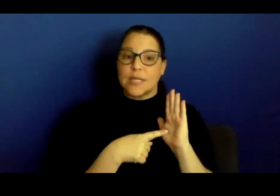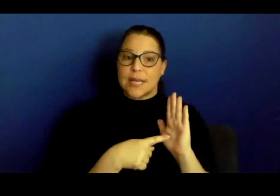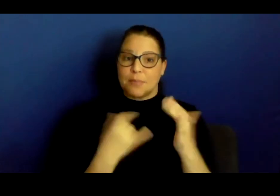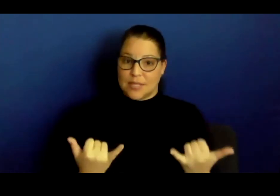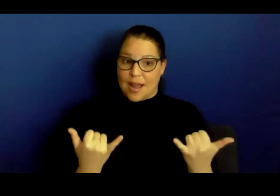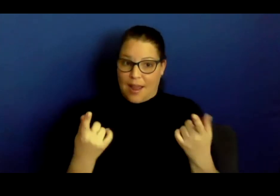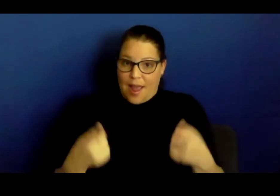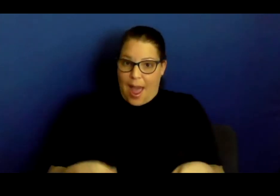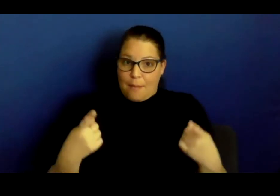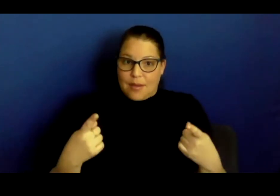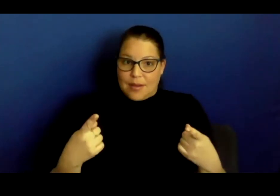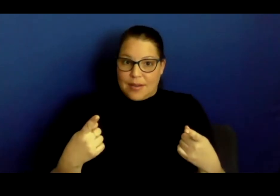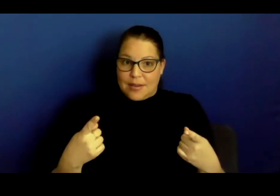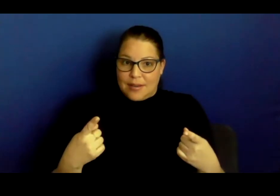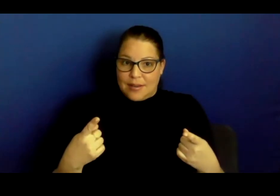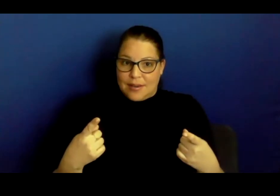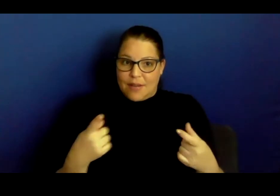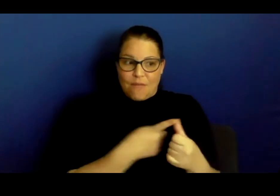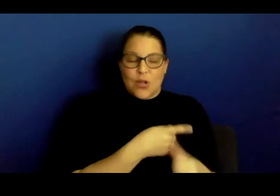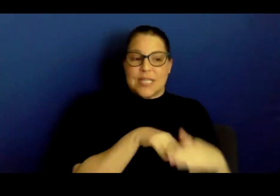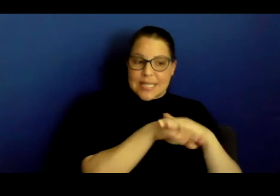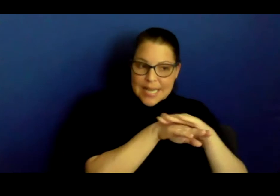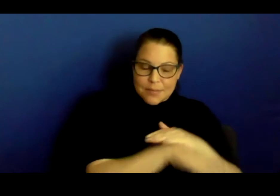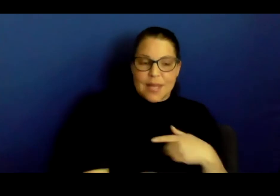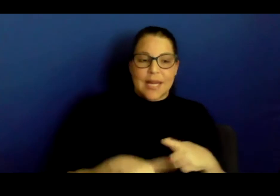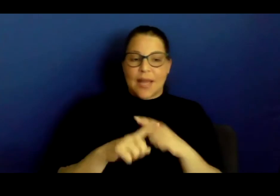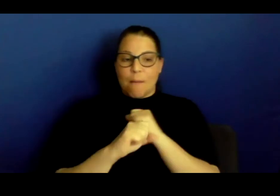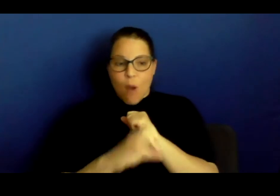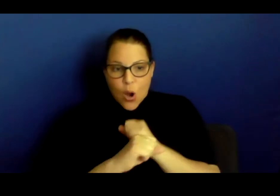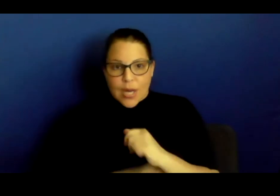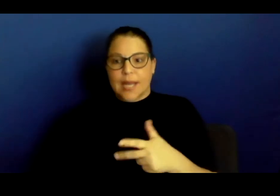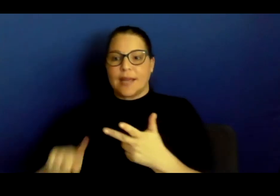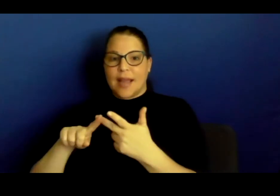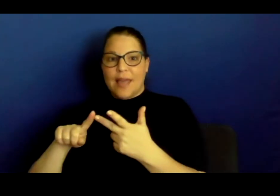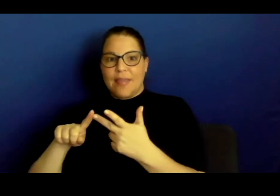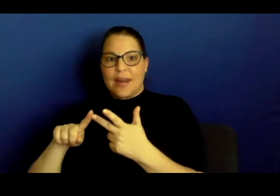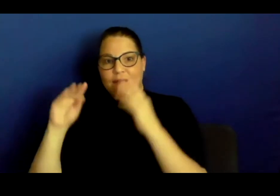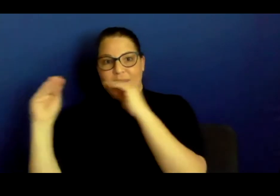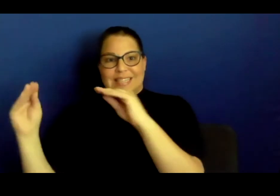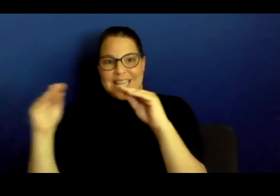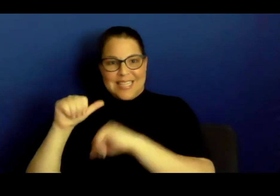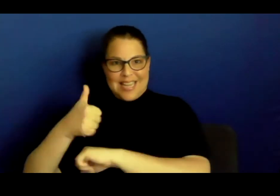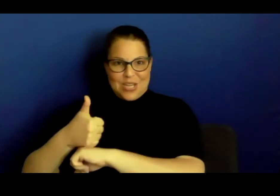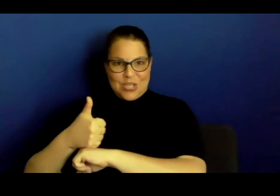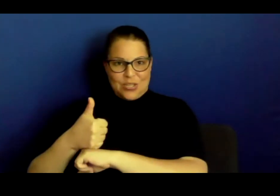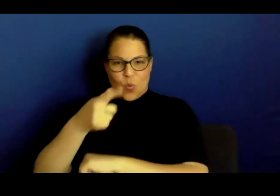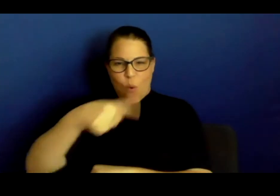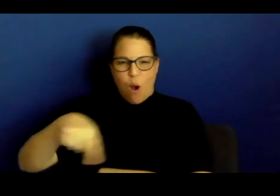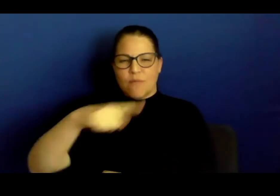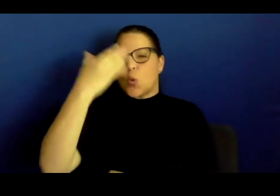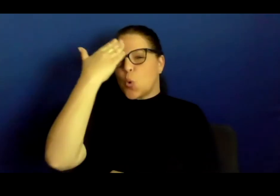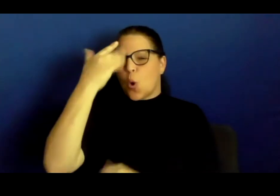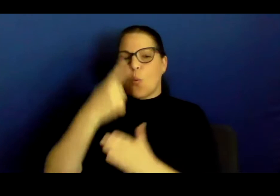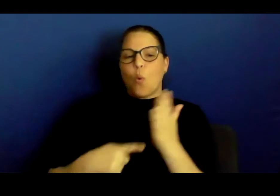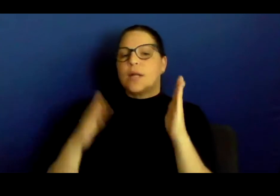right? We're going to talk about accessibility. We're going to talk about marketing. We're going to talk about facilitation. So it allows you, the audience, to know what's going to